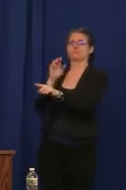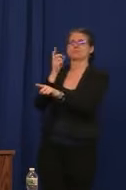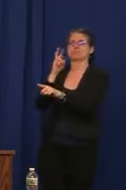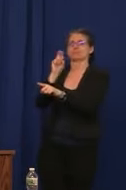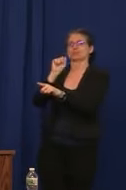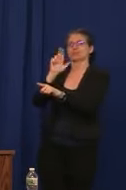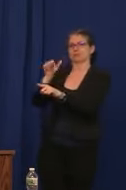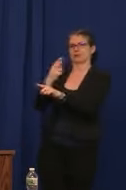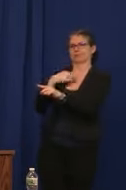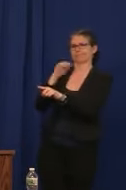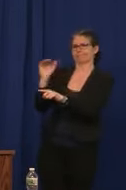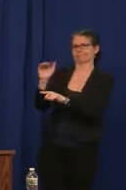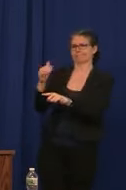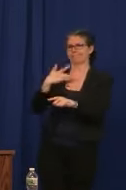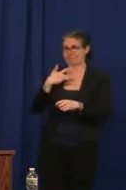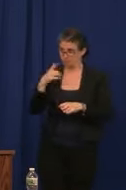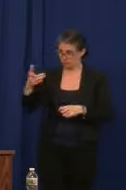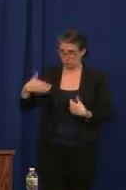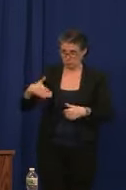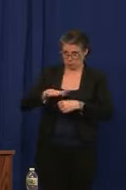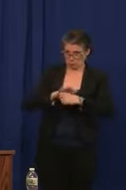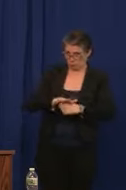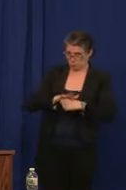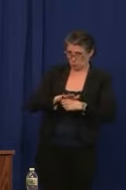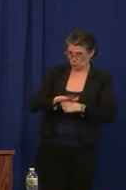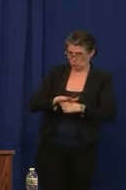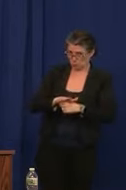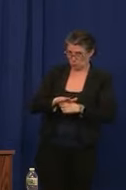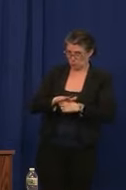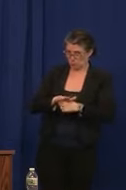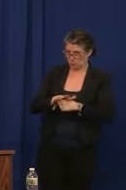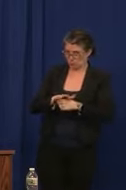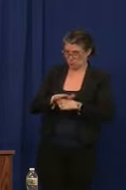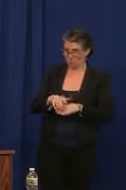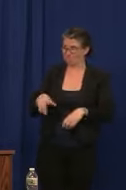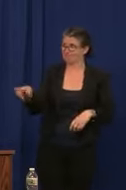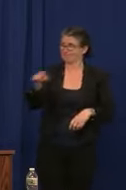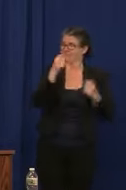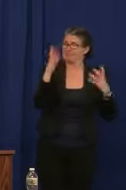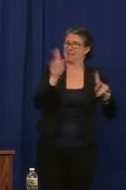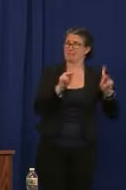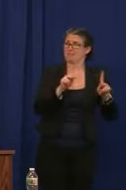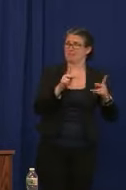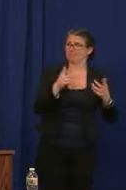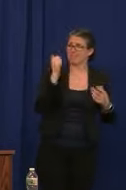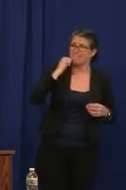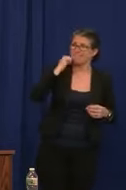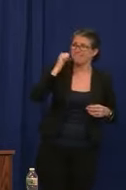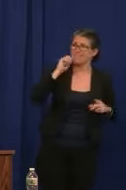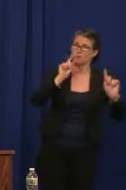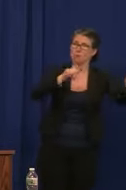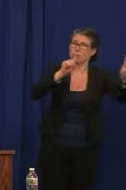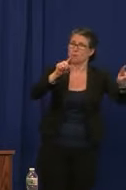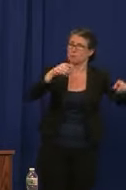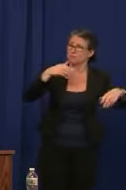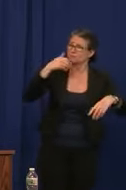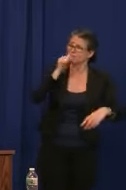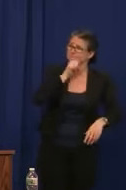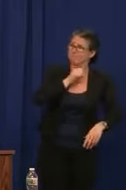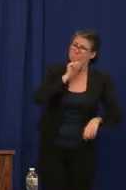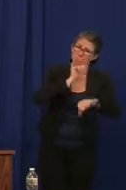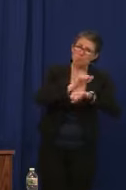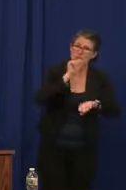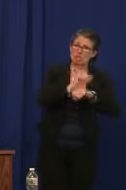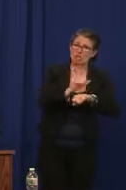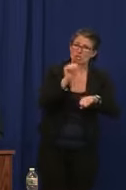and experiences that those on the front lines especially are dealing with during the COVID-19 crisis, what kind of mental health statewide plans might